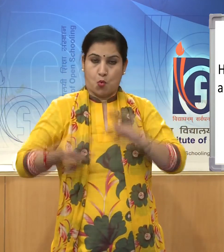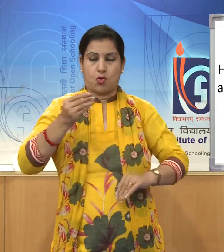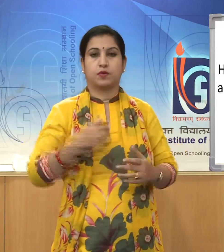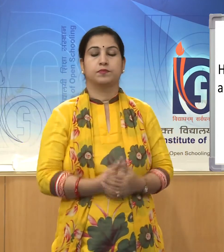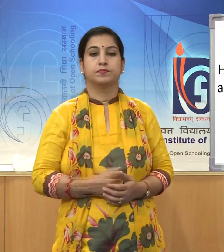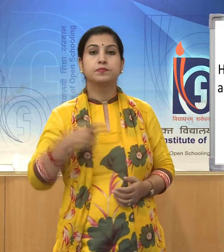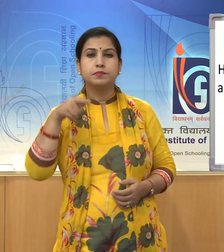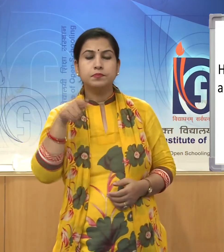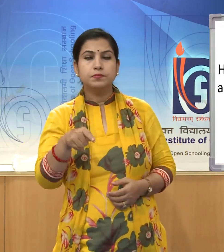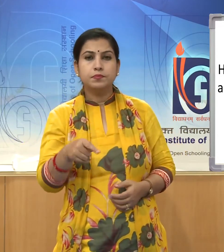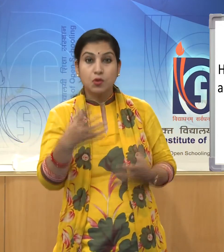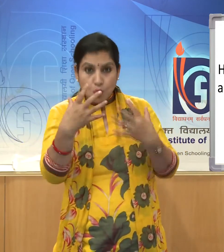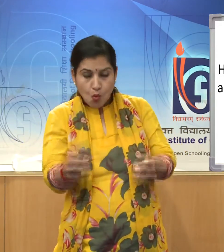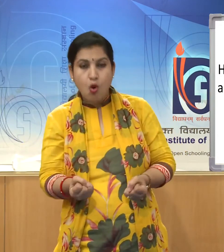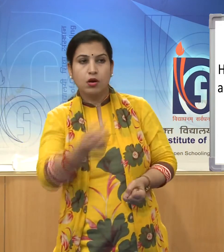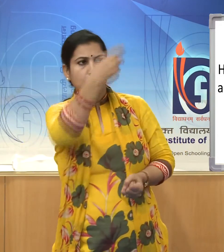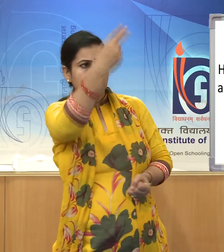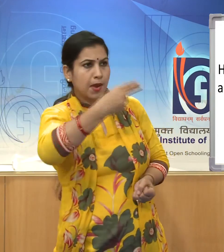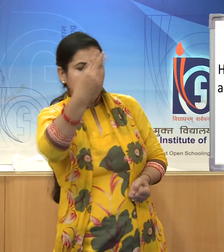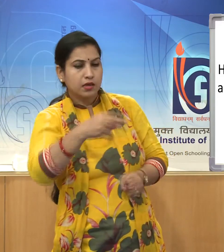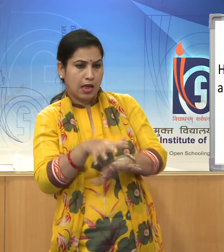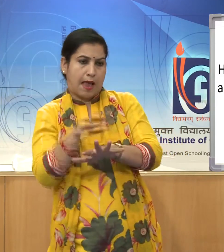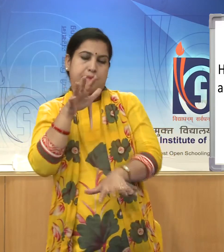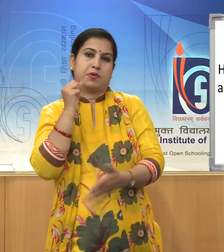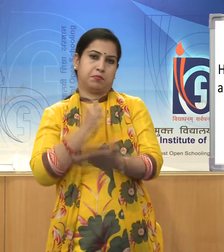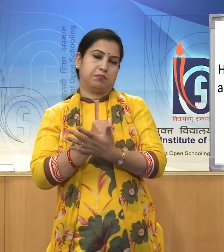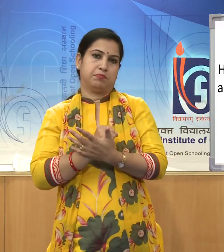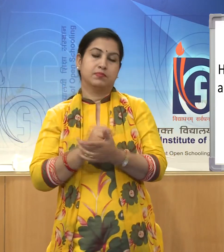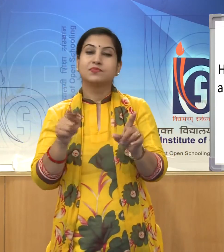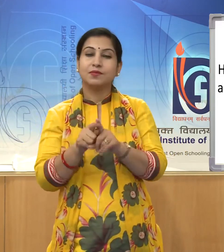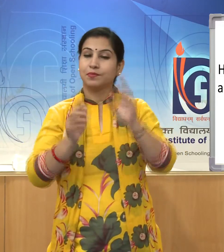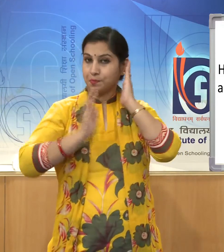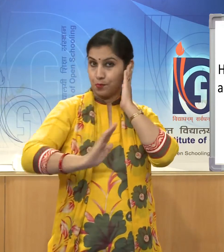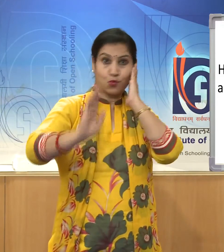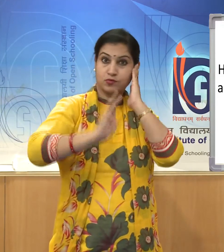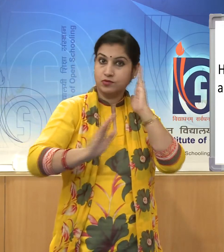He wanted painting to be abstract like music.